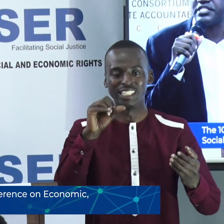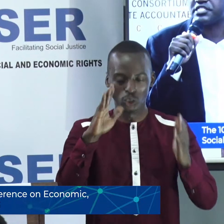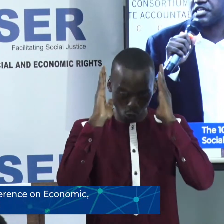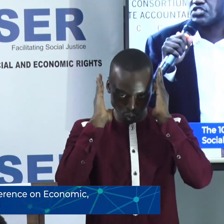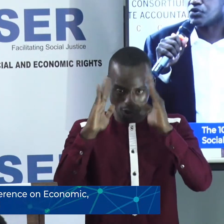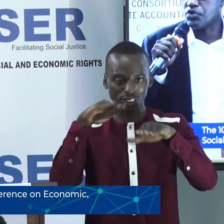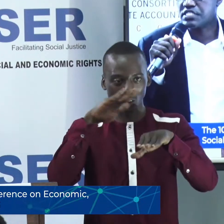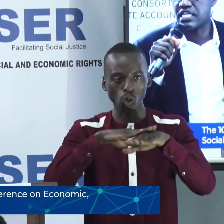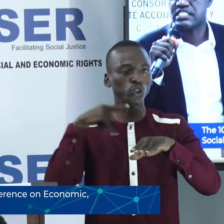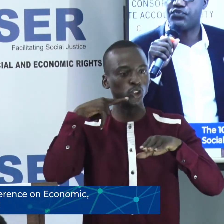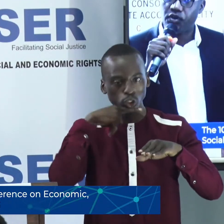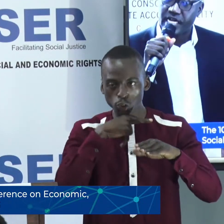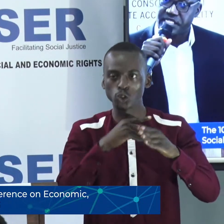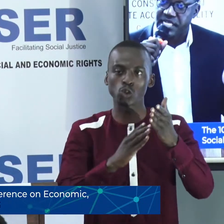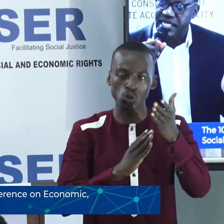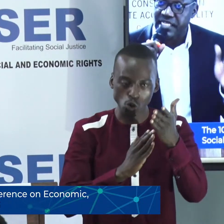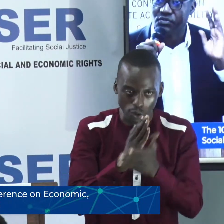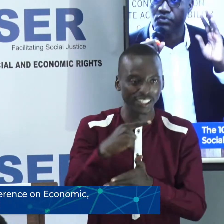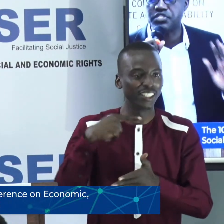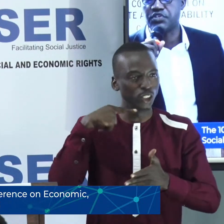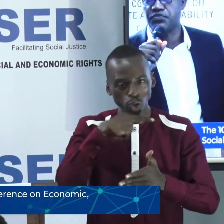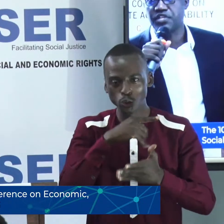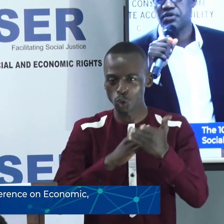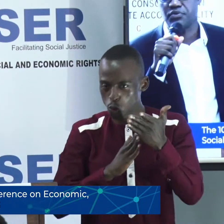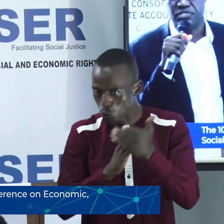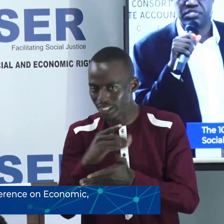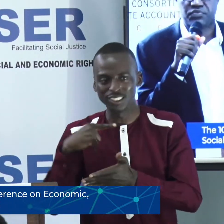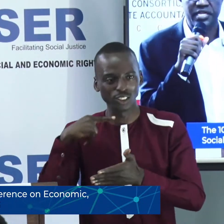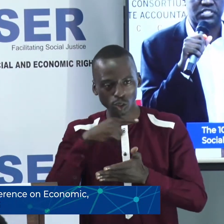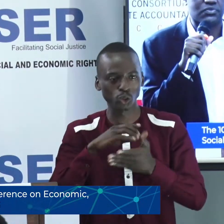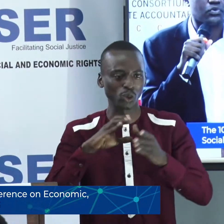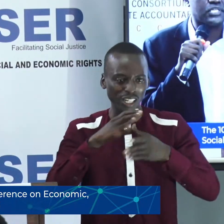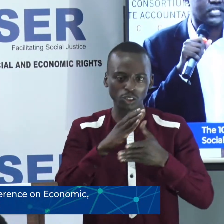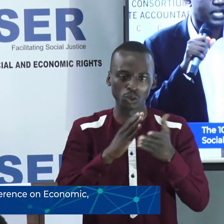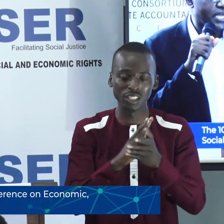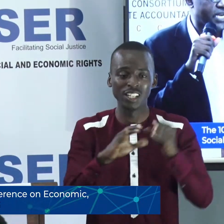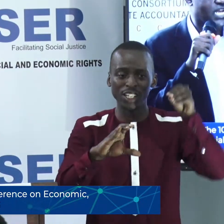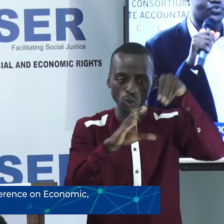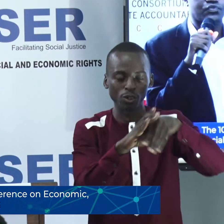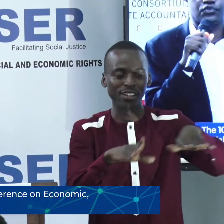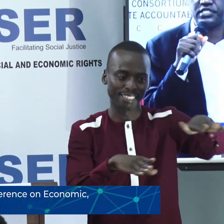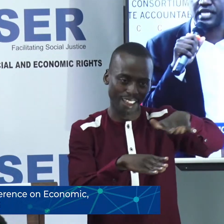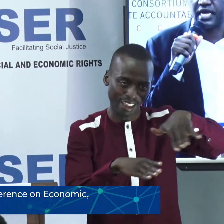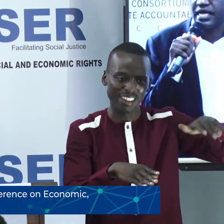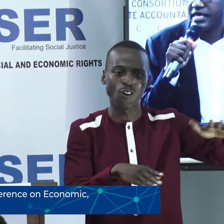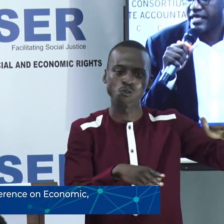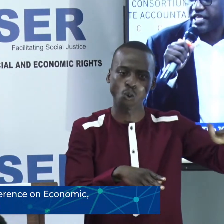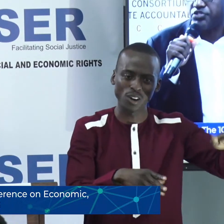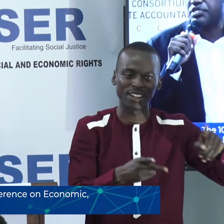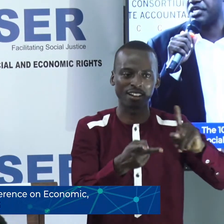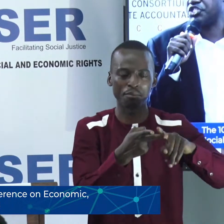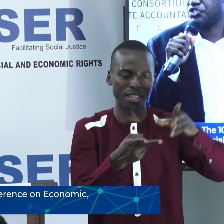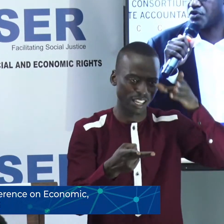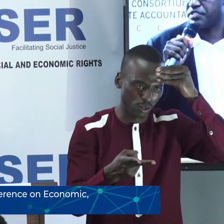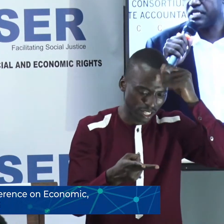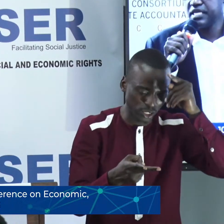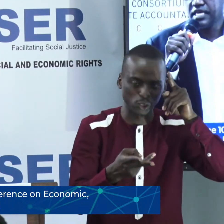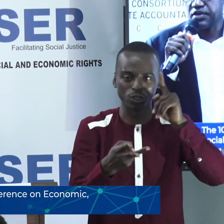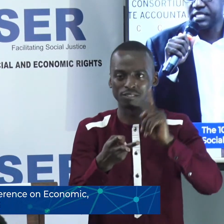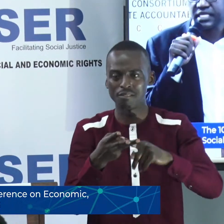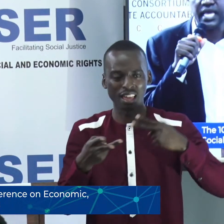many CSOs that are focusing exclusively on these rights, including the areas of water,